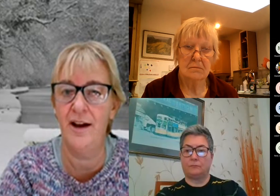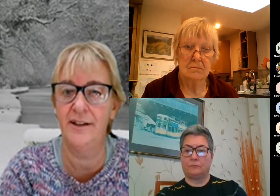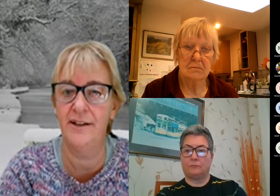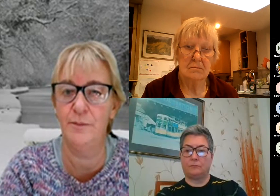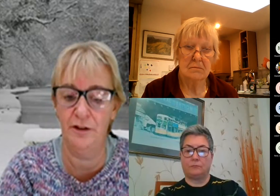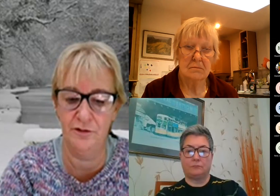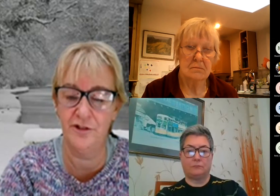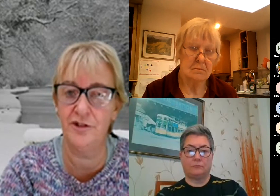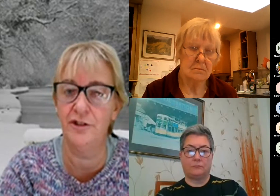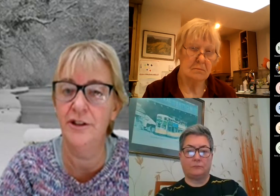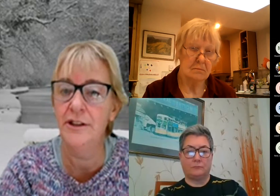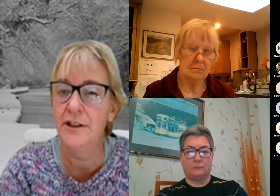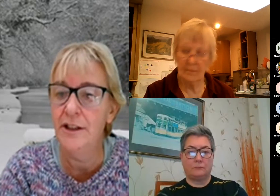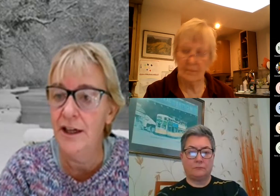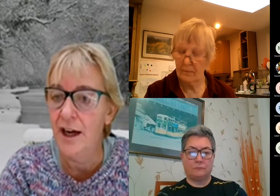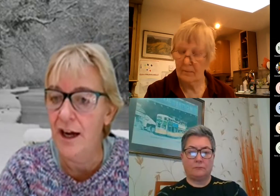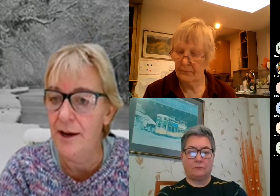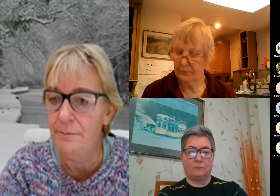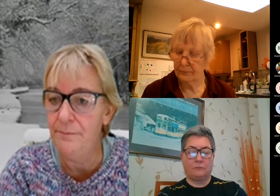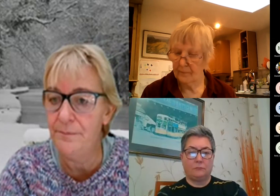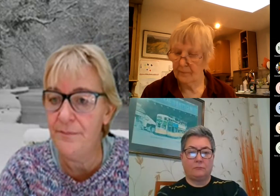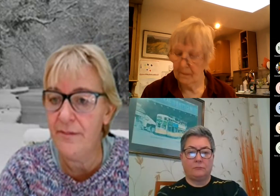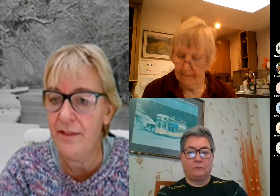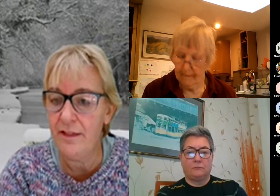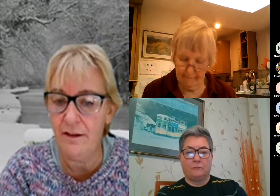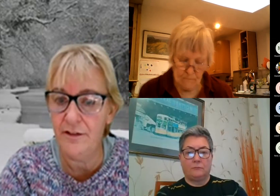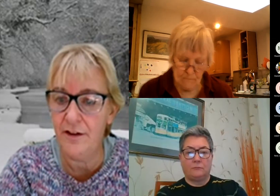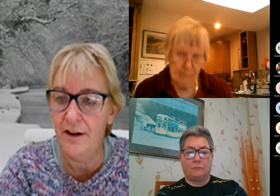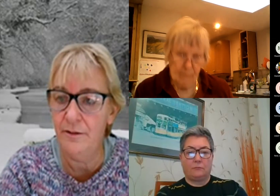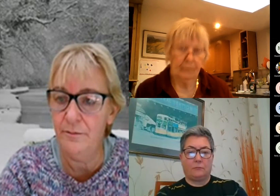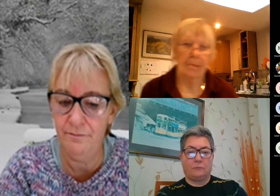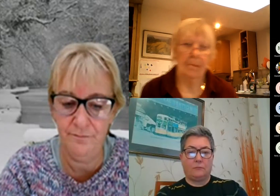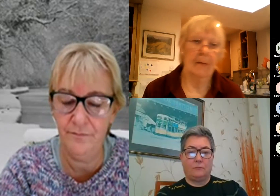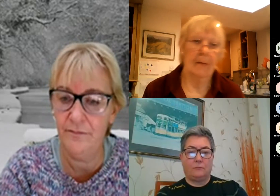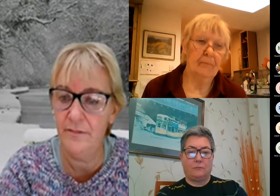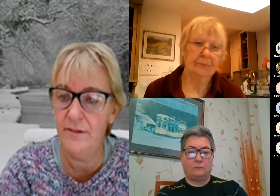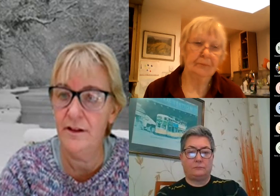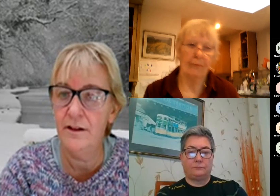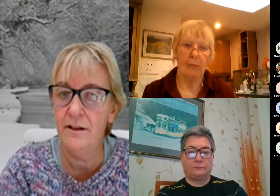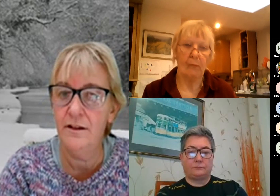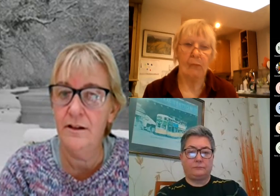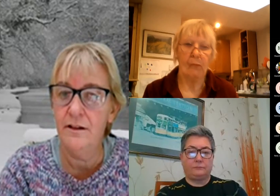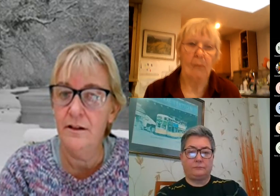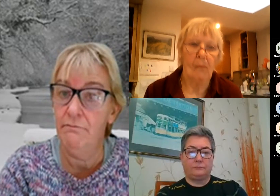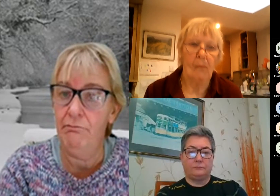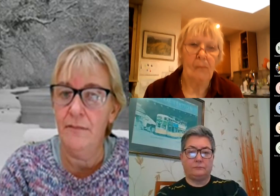check who that hand belongs to. I can't.